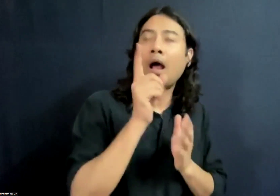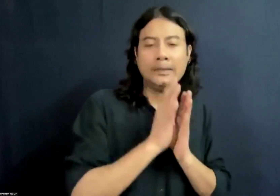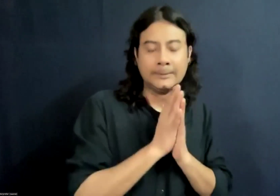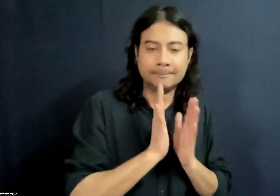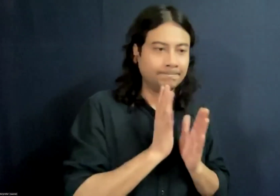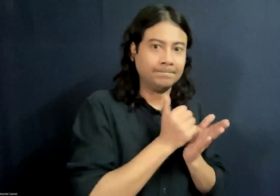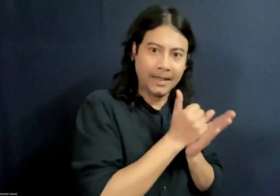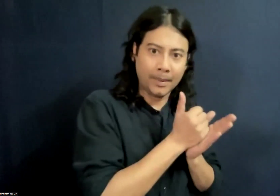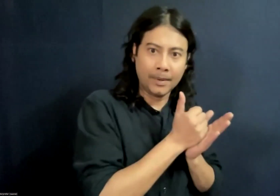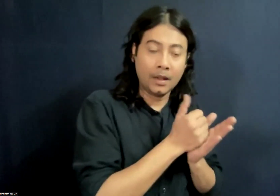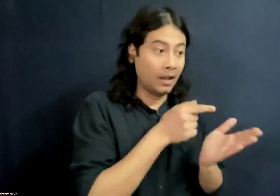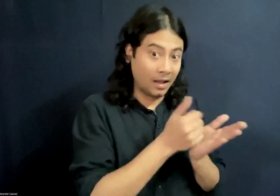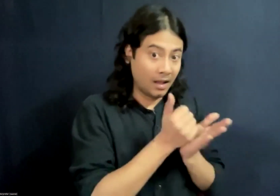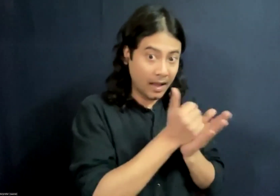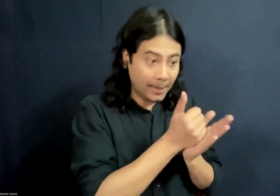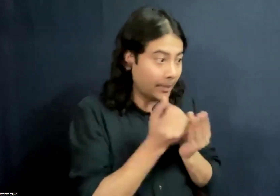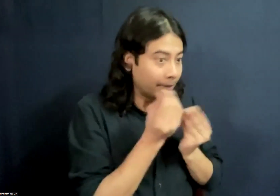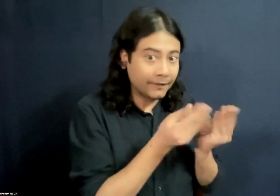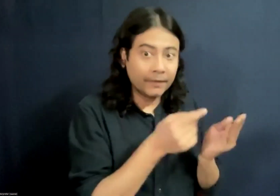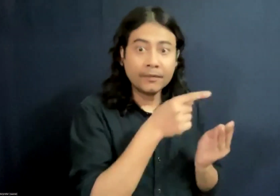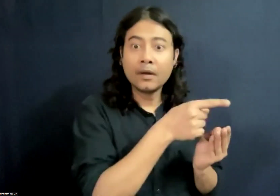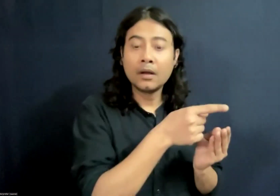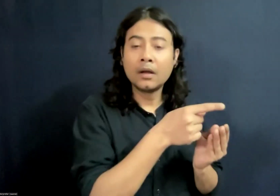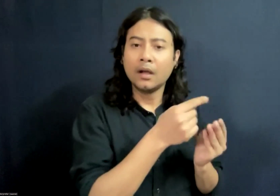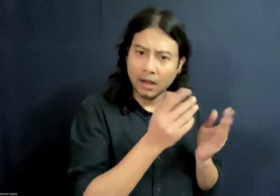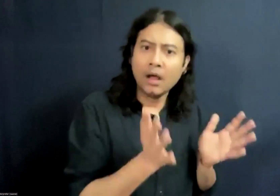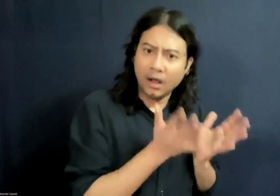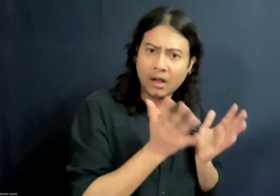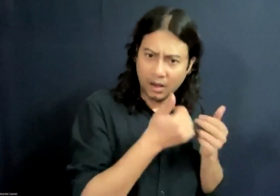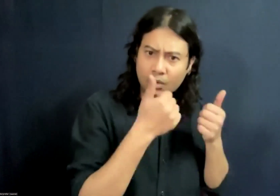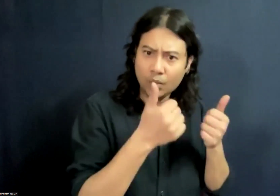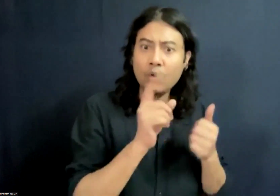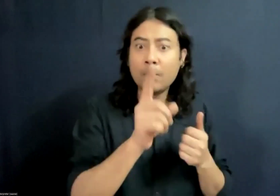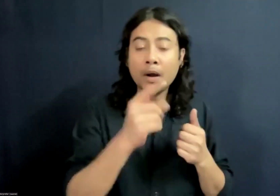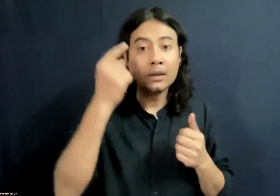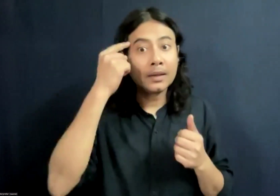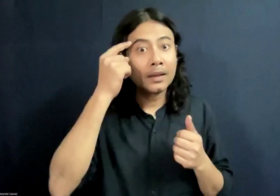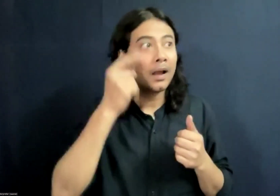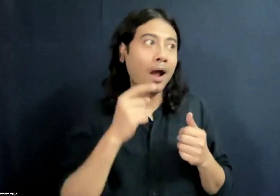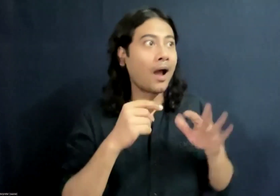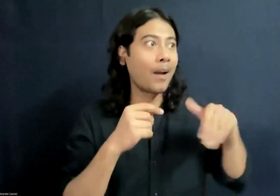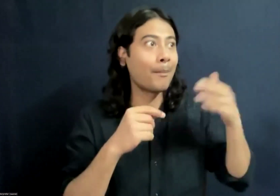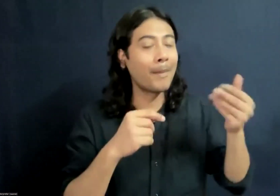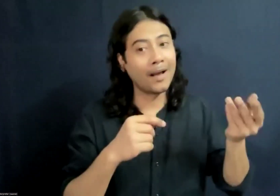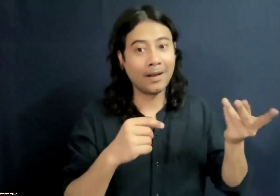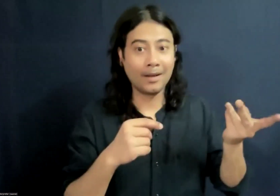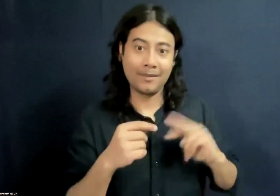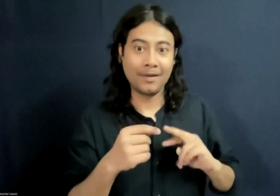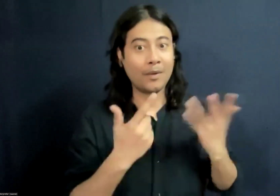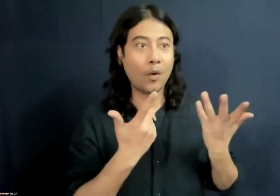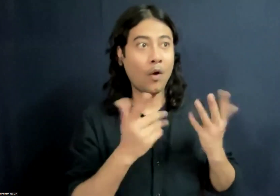any uh, fame for himself. He should not think that my name should be